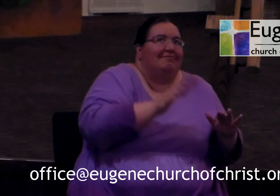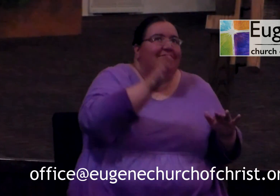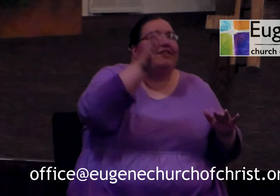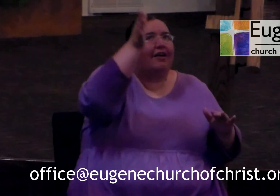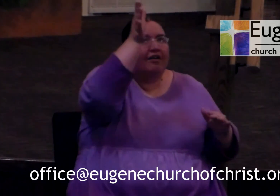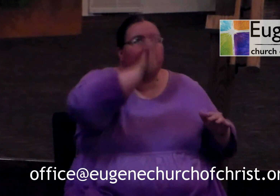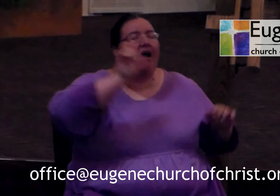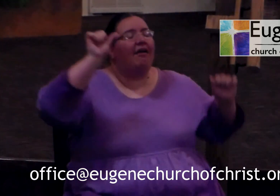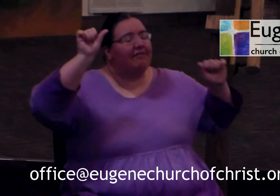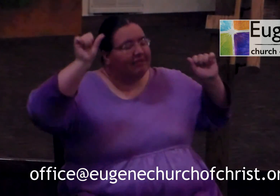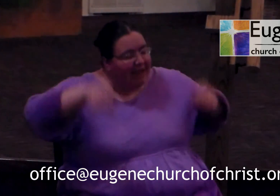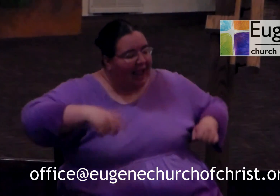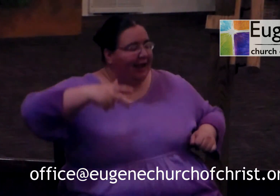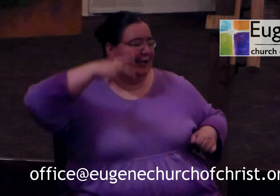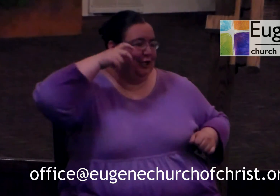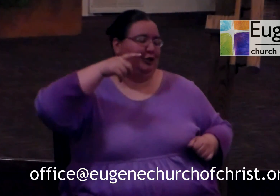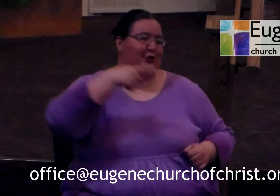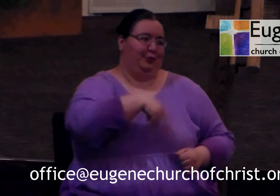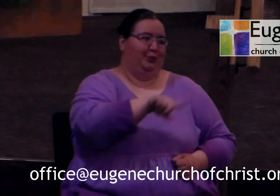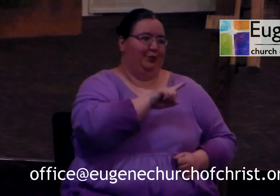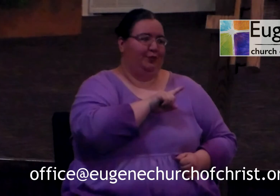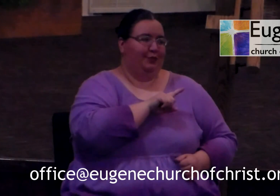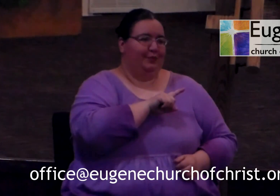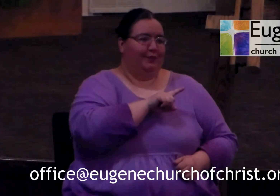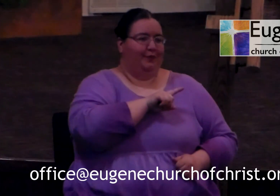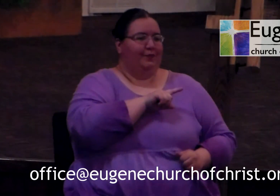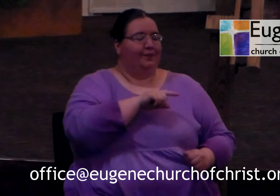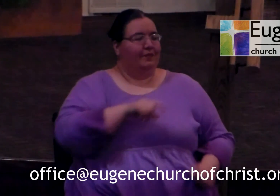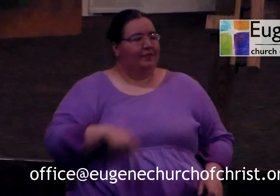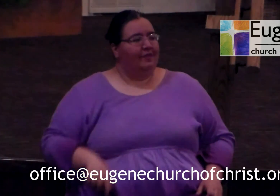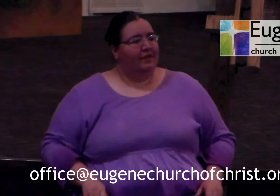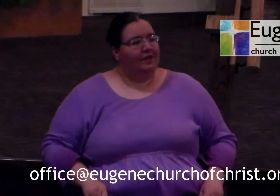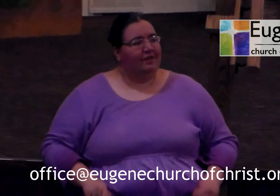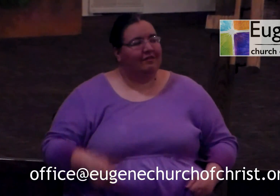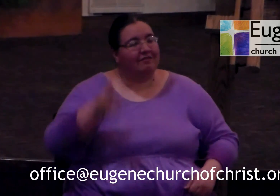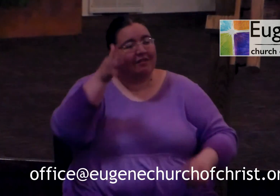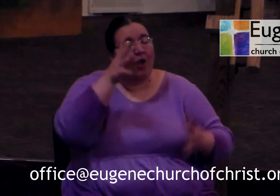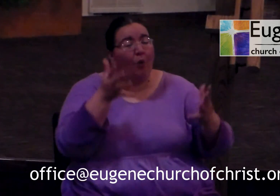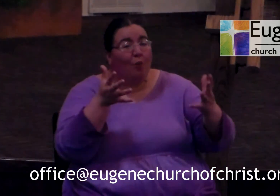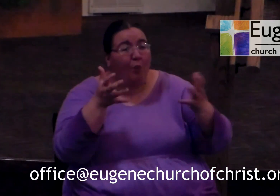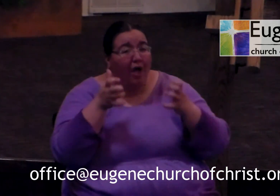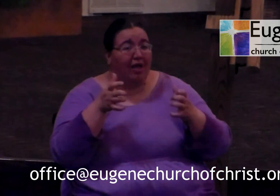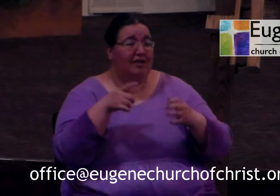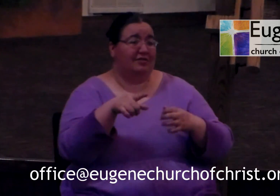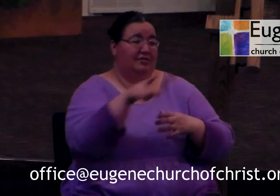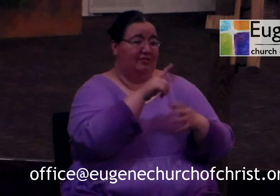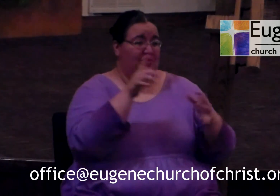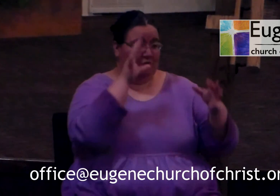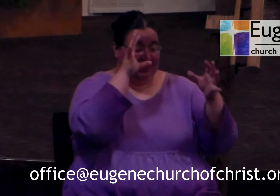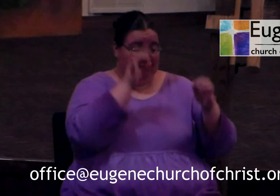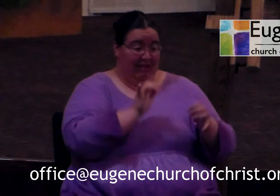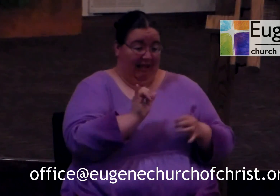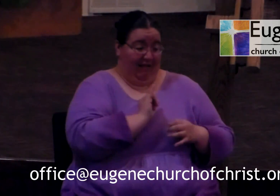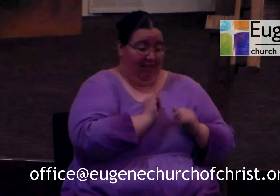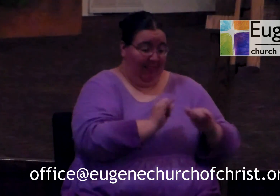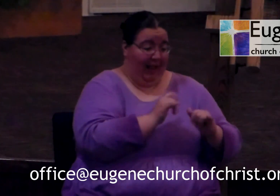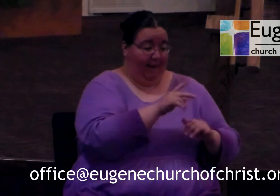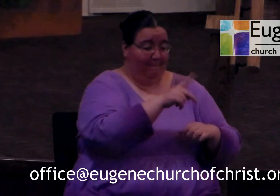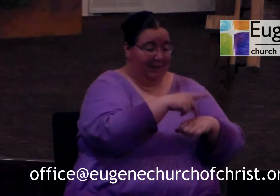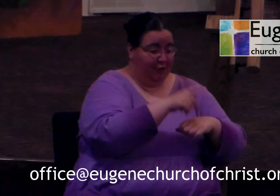and following him and living in eternity with him, instead of like Judas's who gave up. Don't give up on God. He